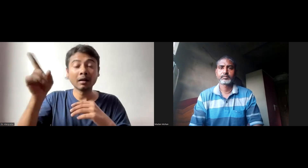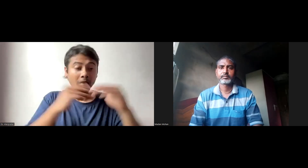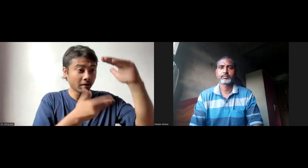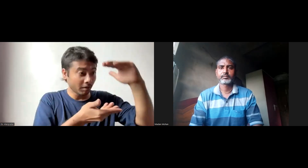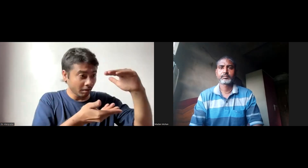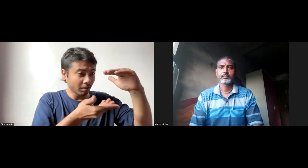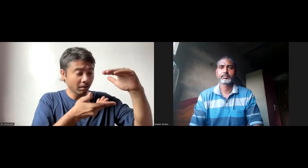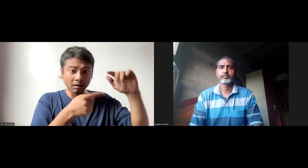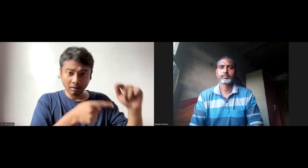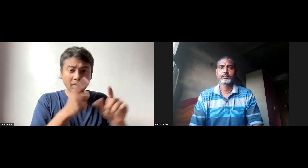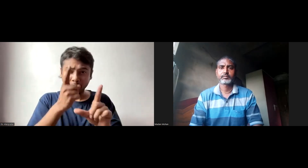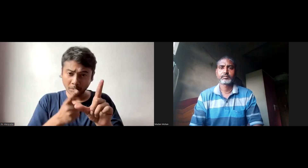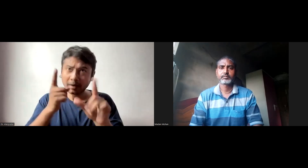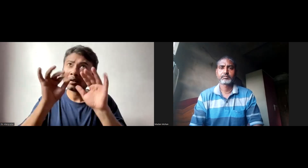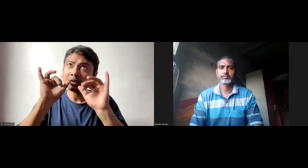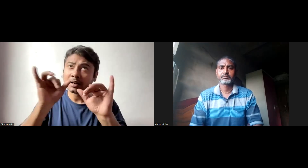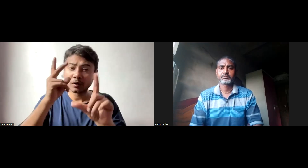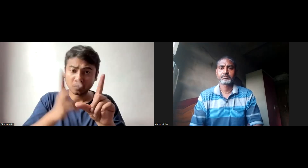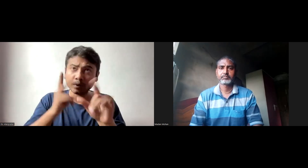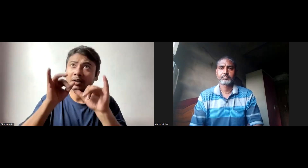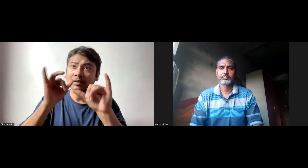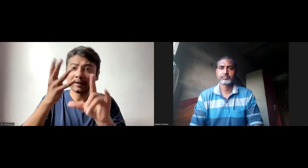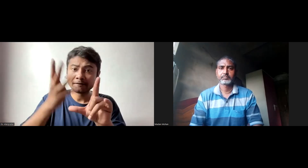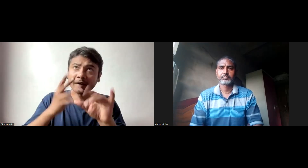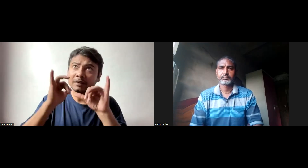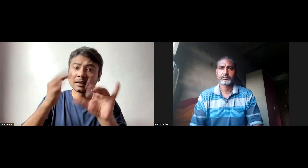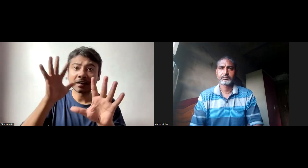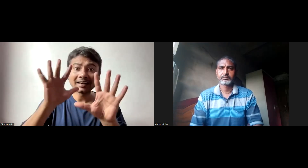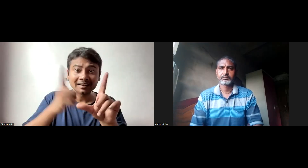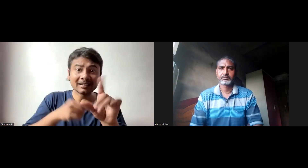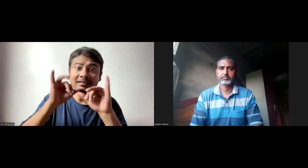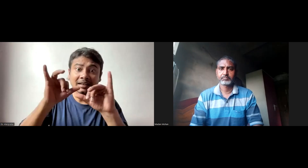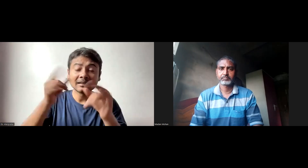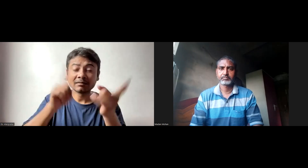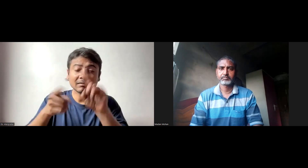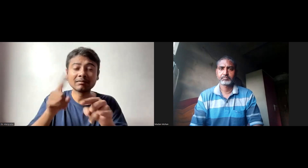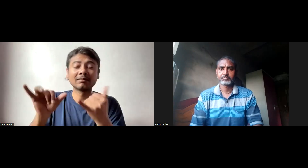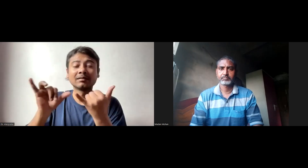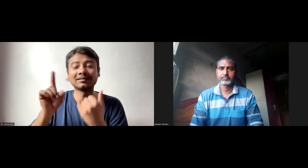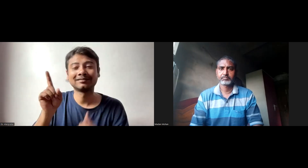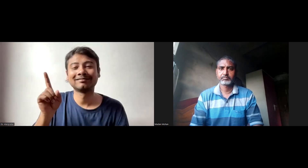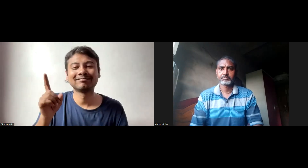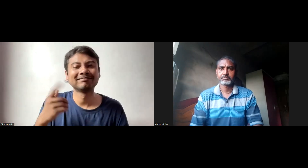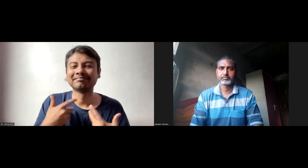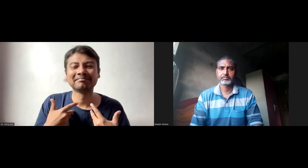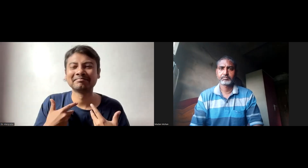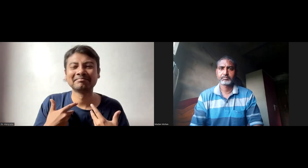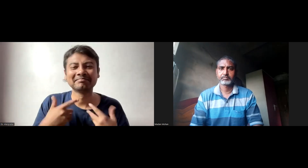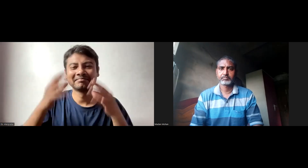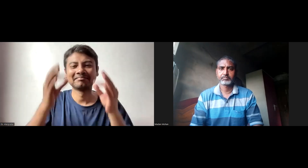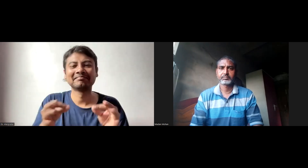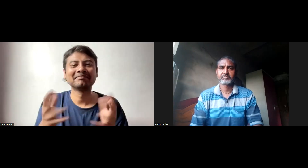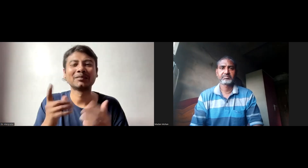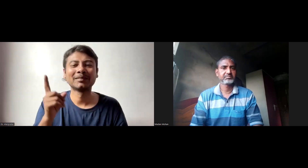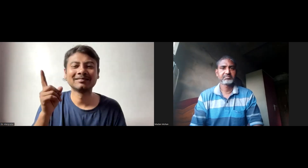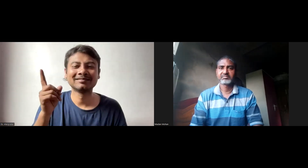calculation is in the hands of the Lord. But usually we learn from the scriptures from Srimad Bhagavatam that the